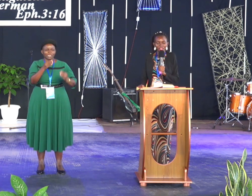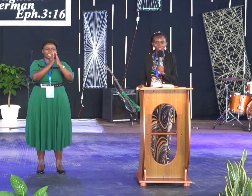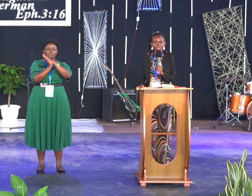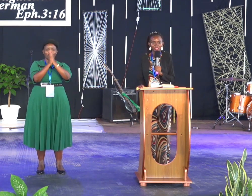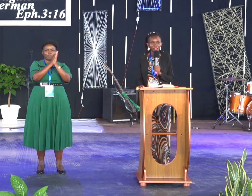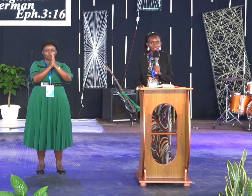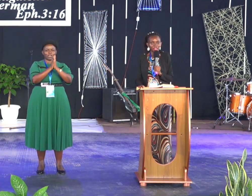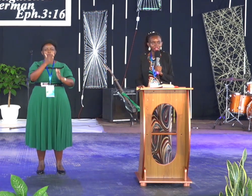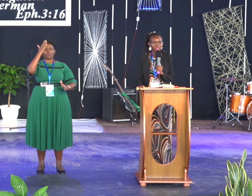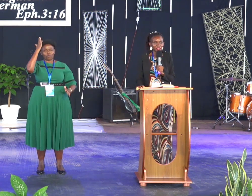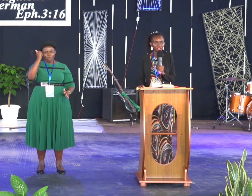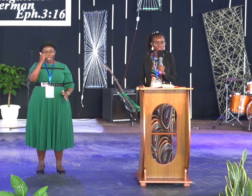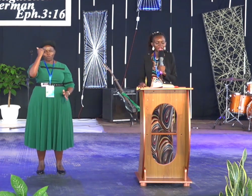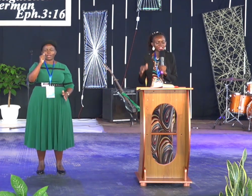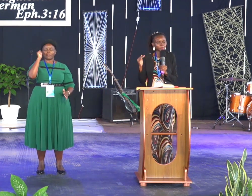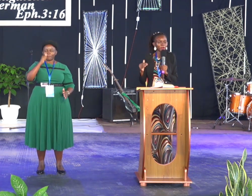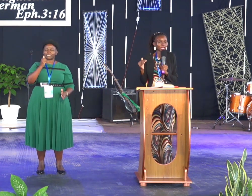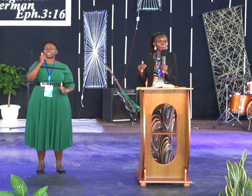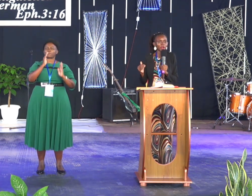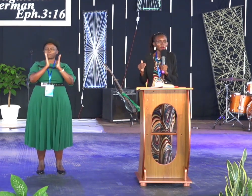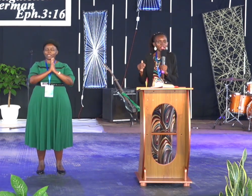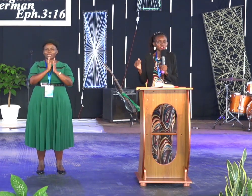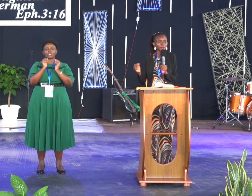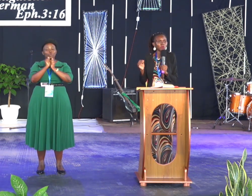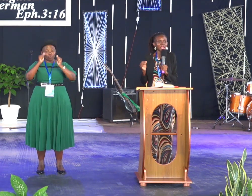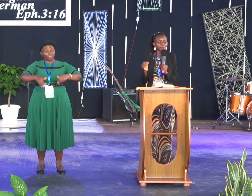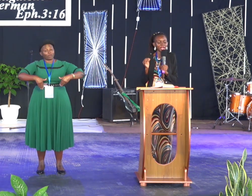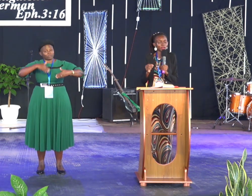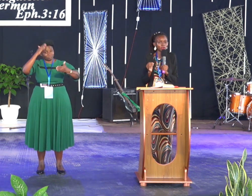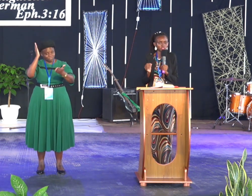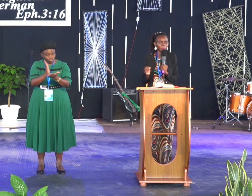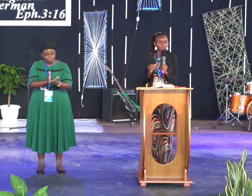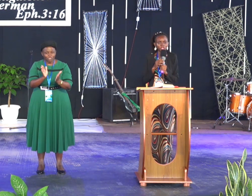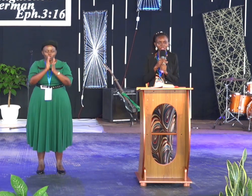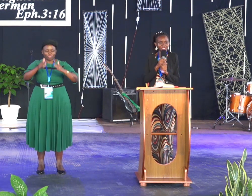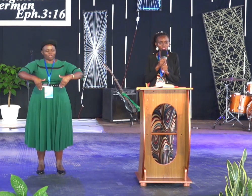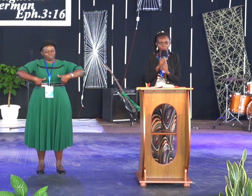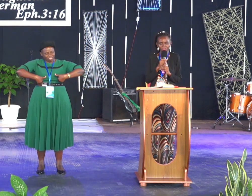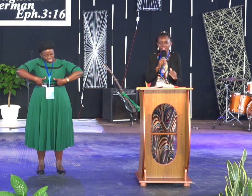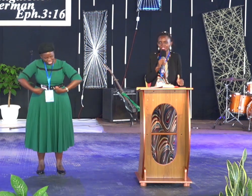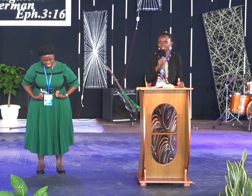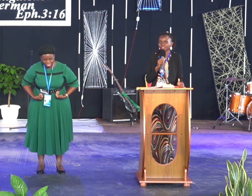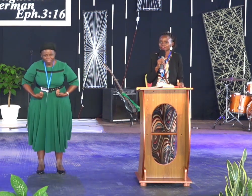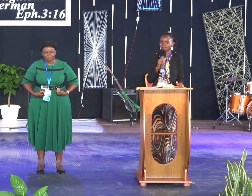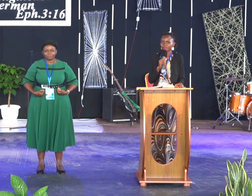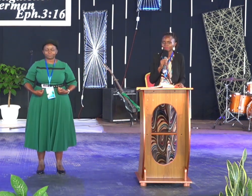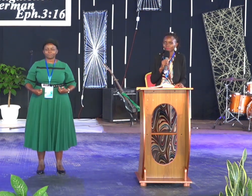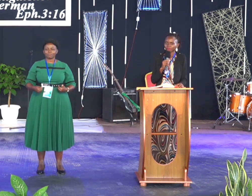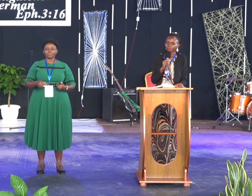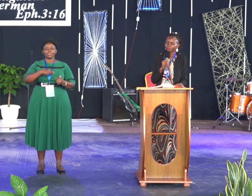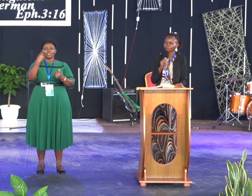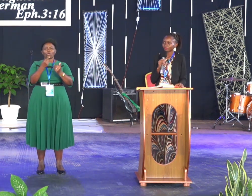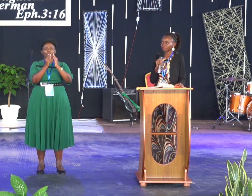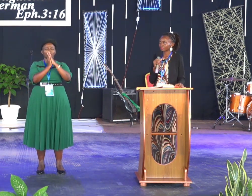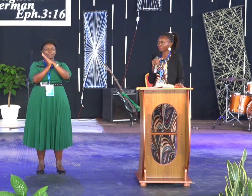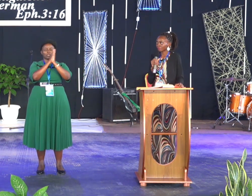balina okusaba obutakoowa. And he spoke a parable unto them, why man ought to pray always and not to faint. Luno lwe lugero lwokka Yesu